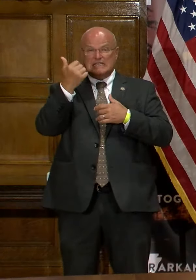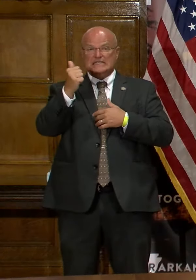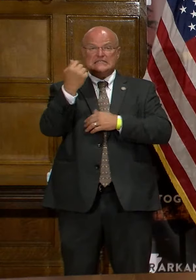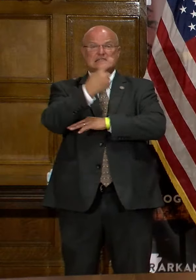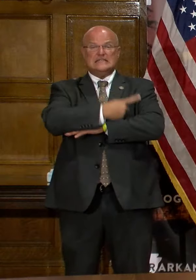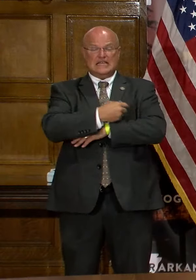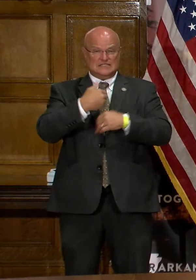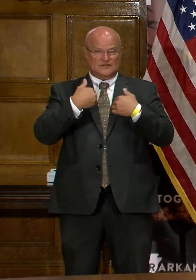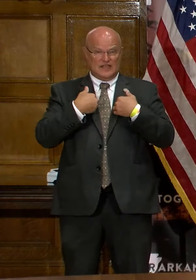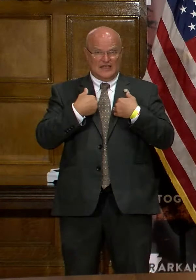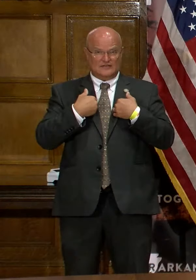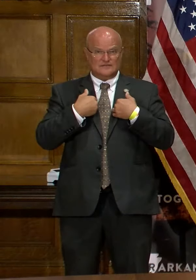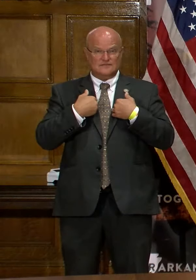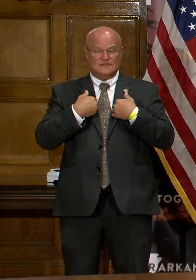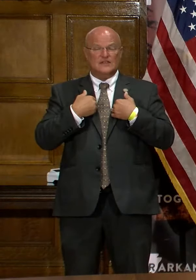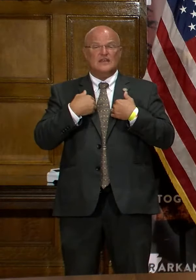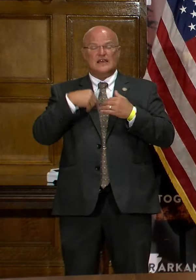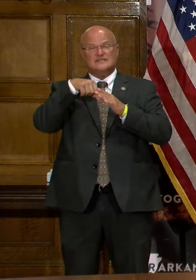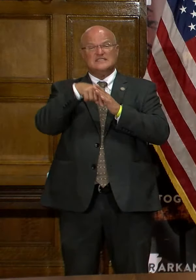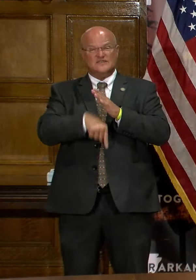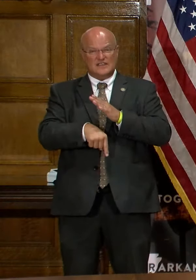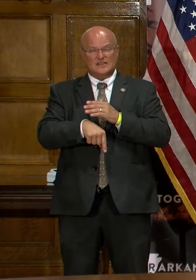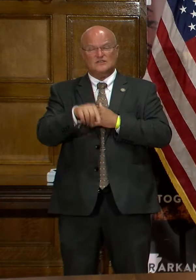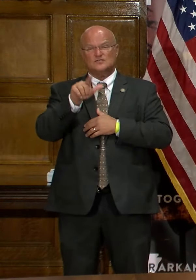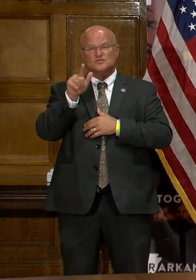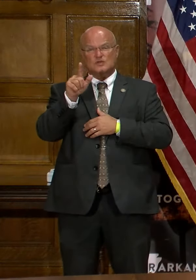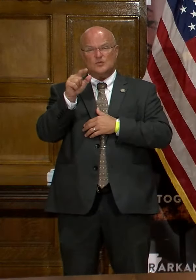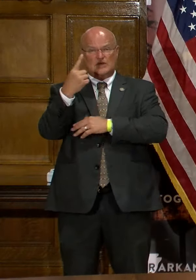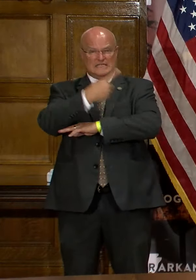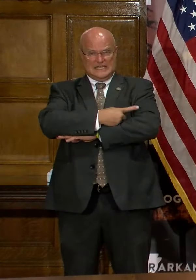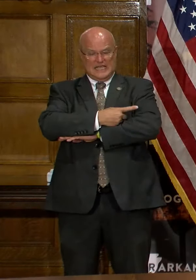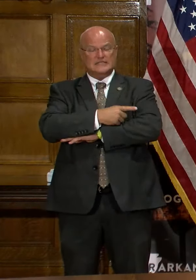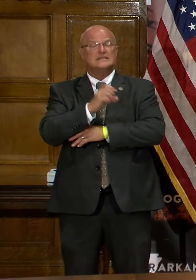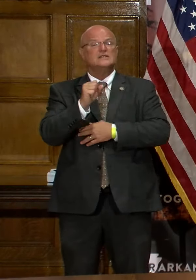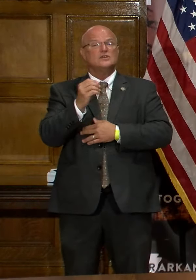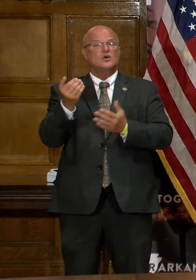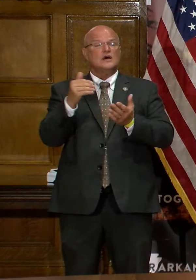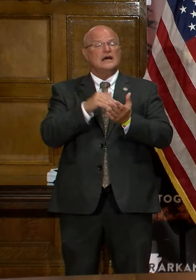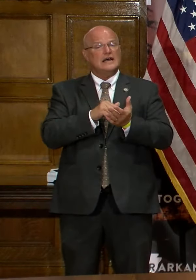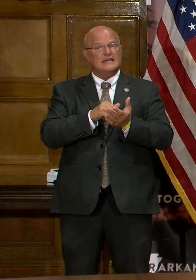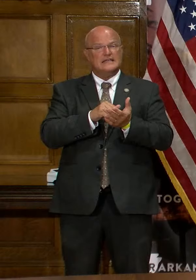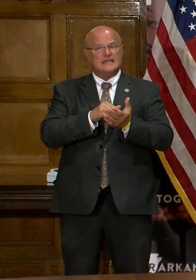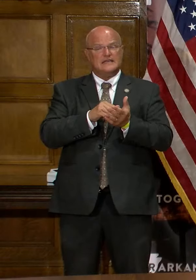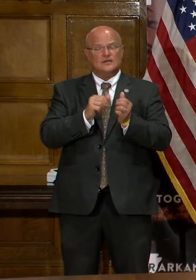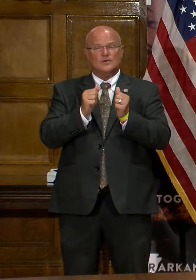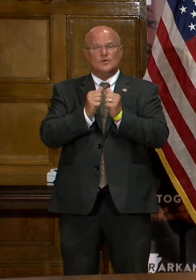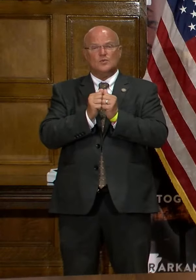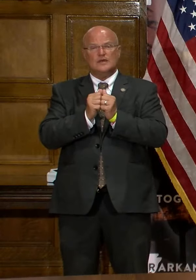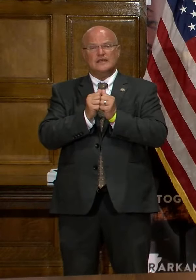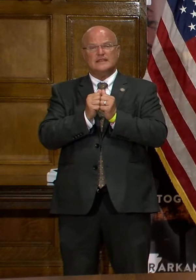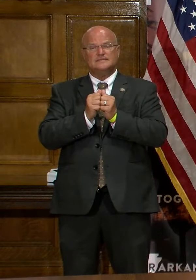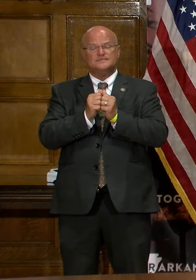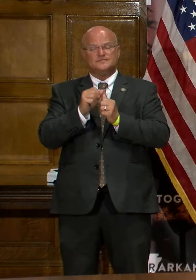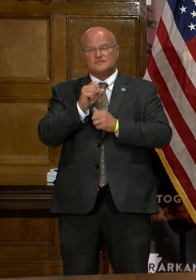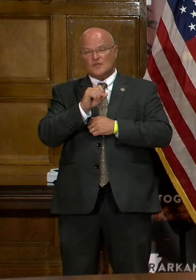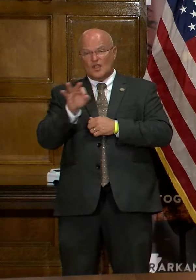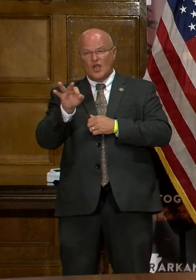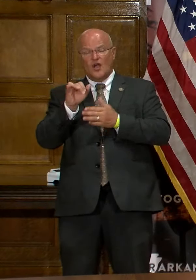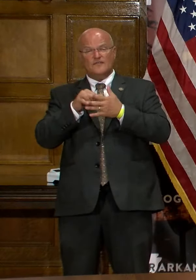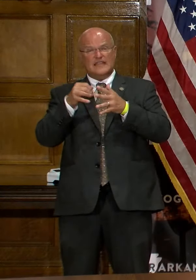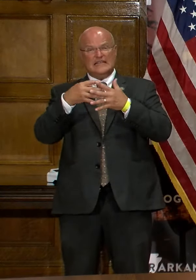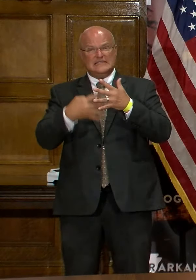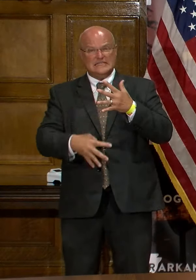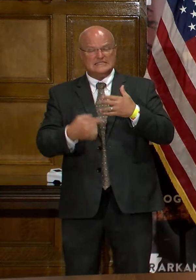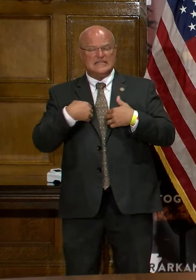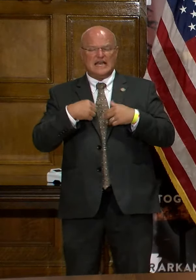days if you have the disease, and if you have severe disease, it's 21 days. So again, with rolling off of the